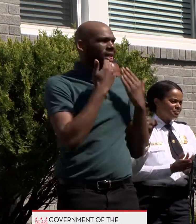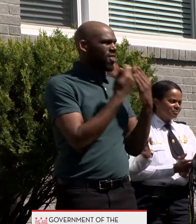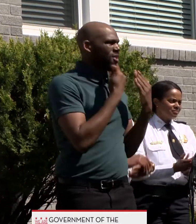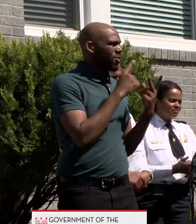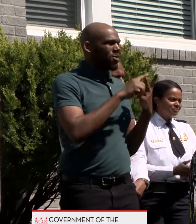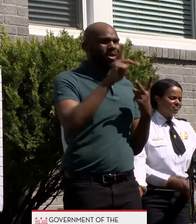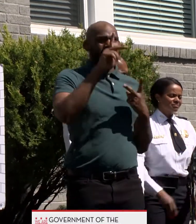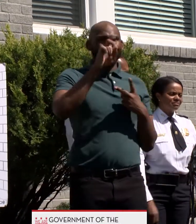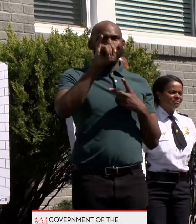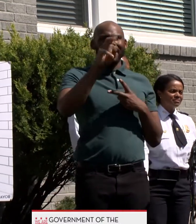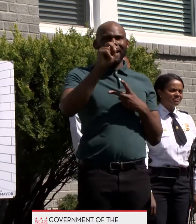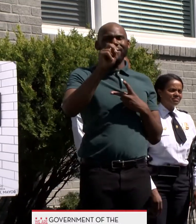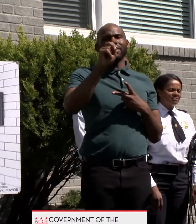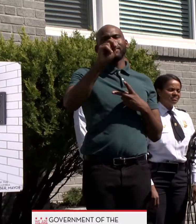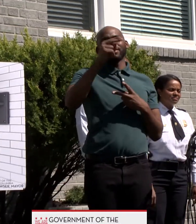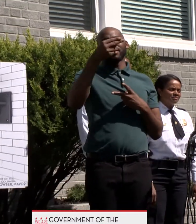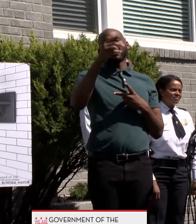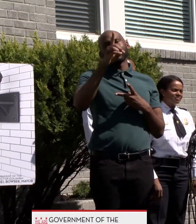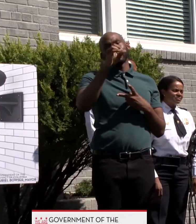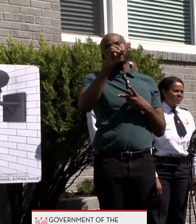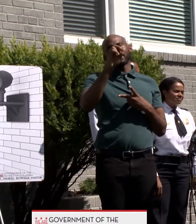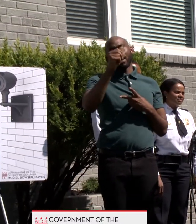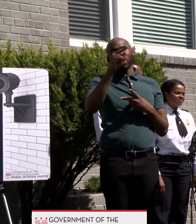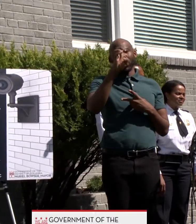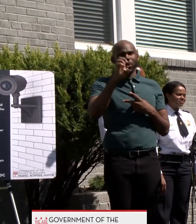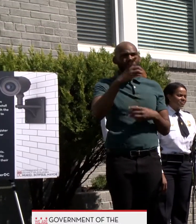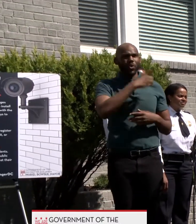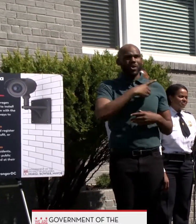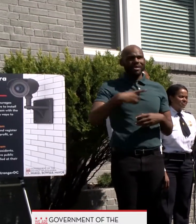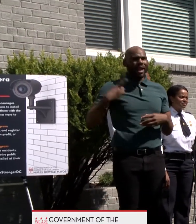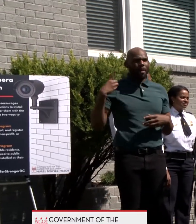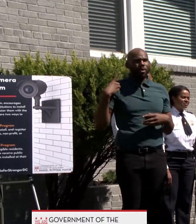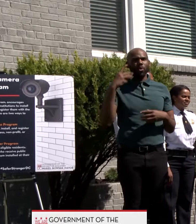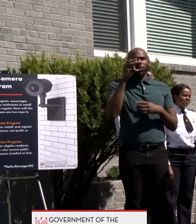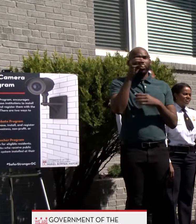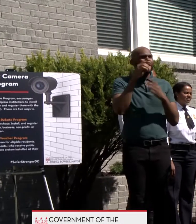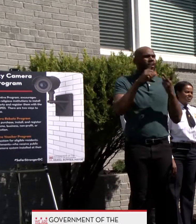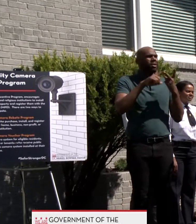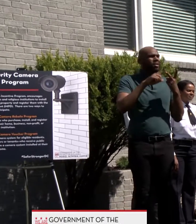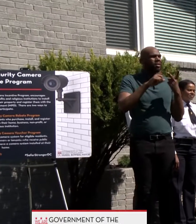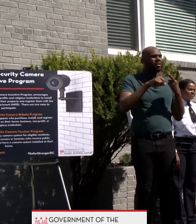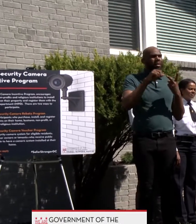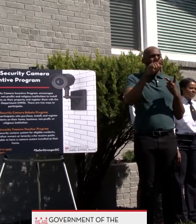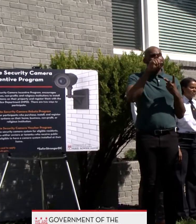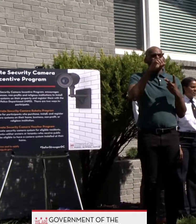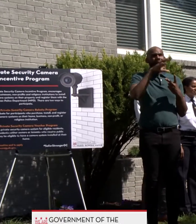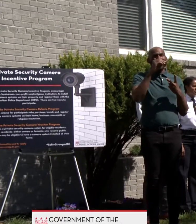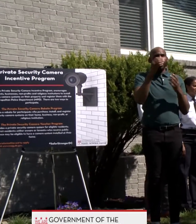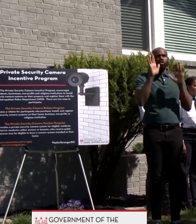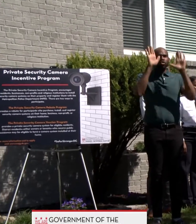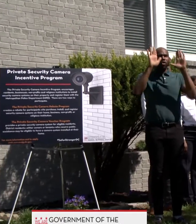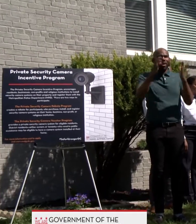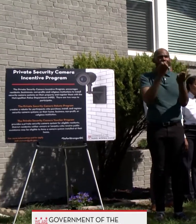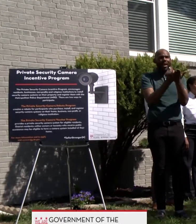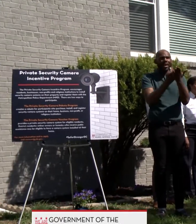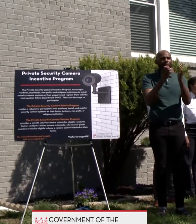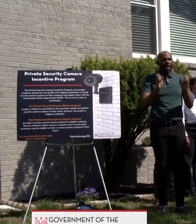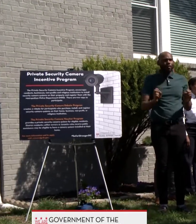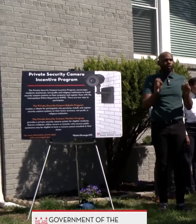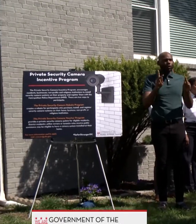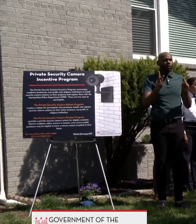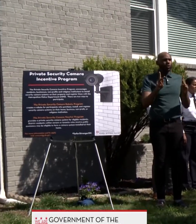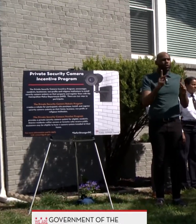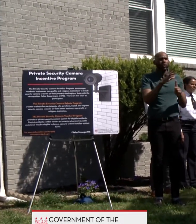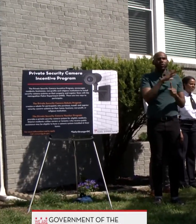Kevin Donahue, the Deputy Mayor for Public Safety and Justice. Courtney Snowden, the Deputy Mayor for Greater Economic Opportunity.